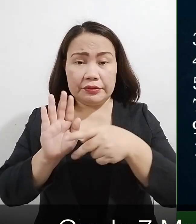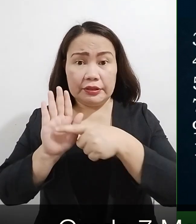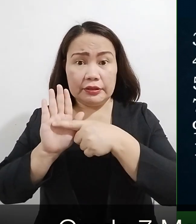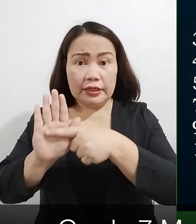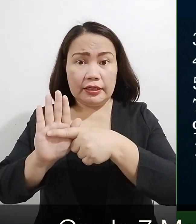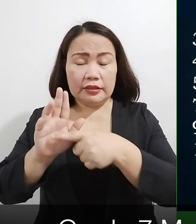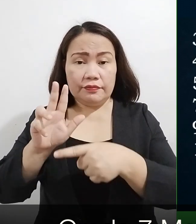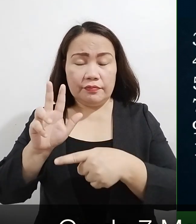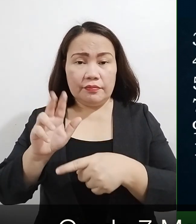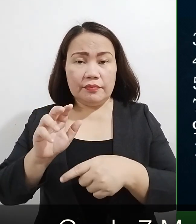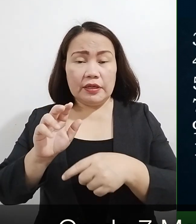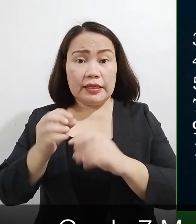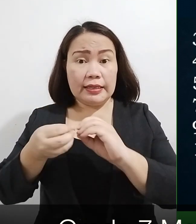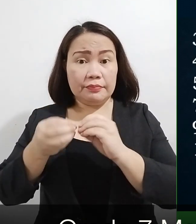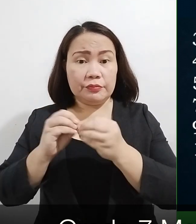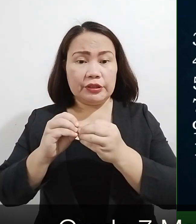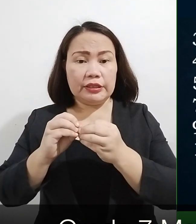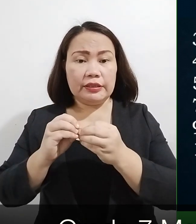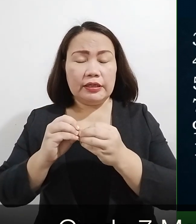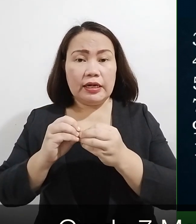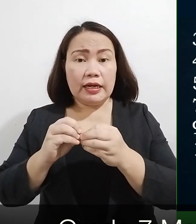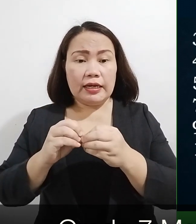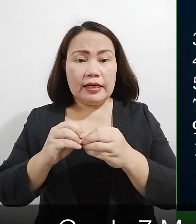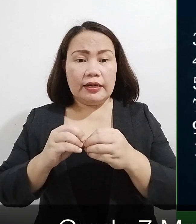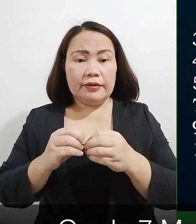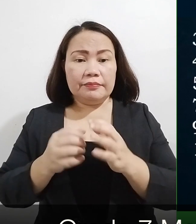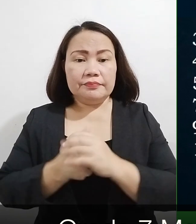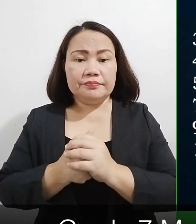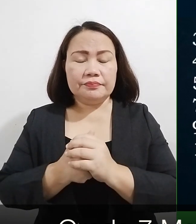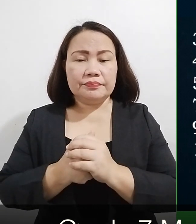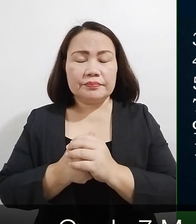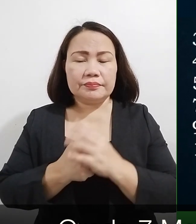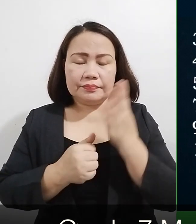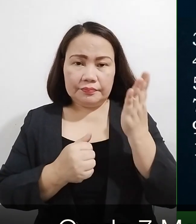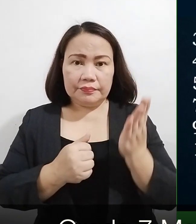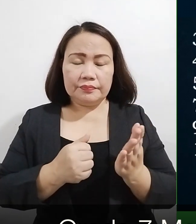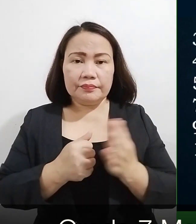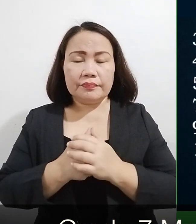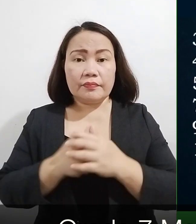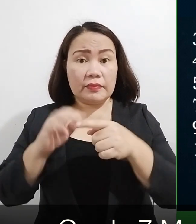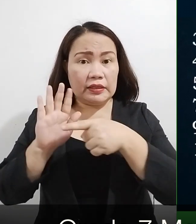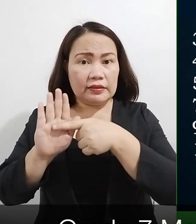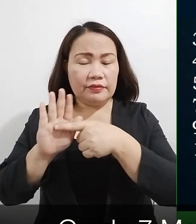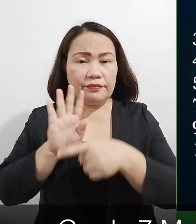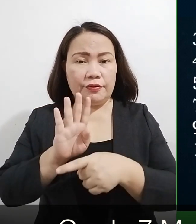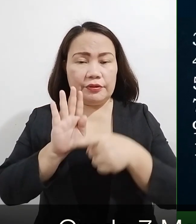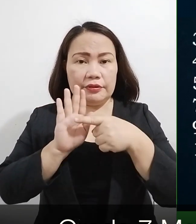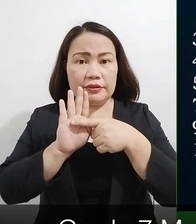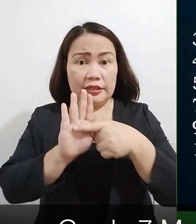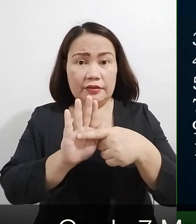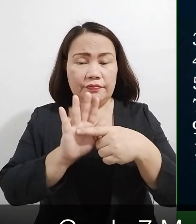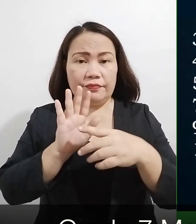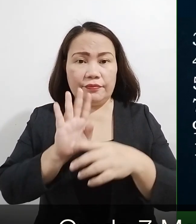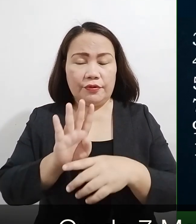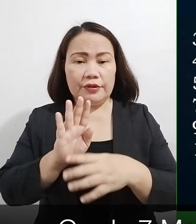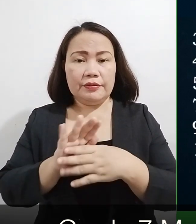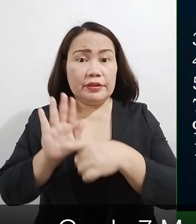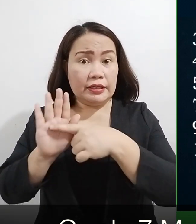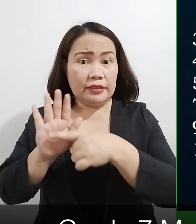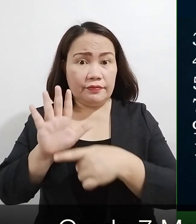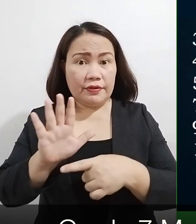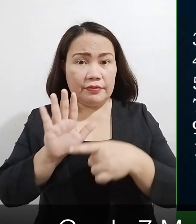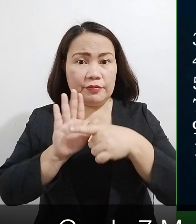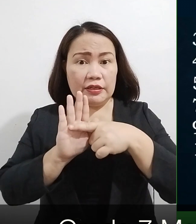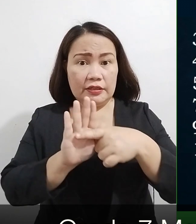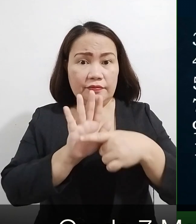number, as you can see, we will have negative 4 times negative 4, negative 5 times negative